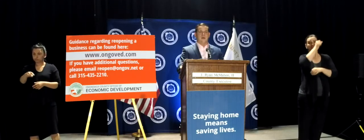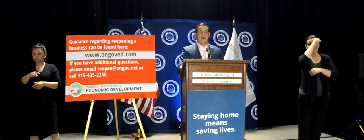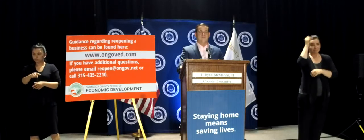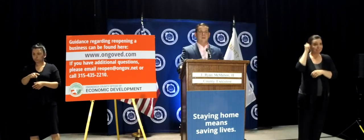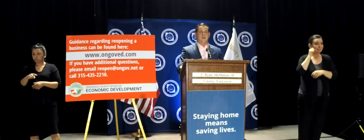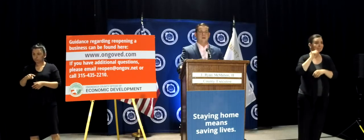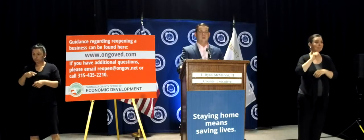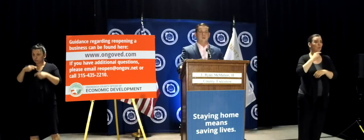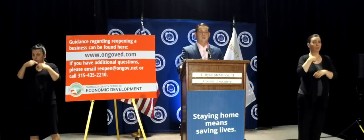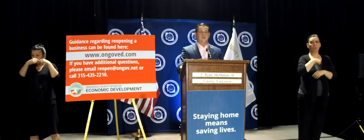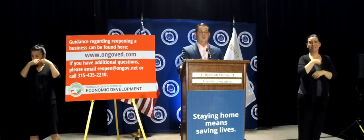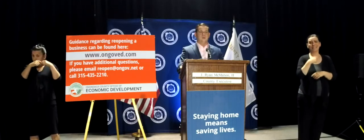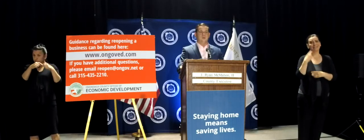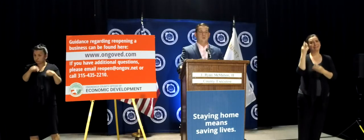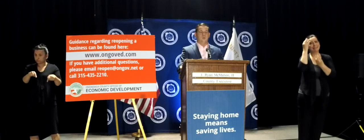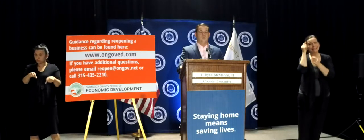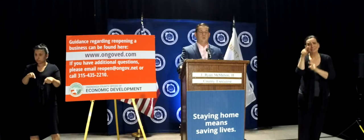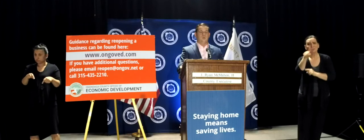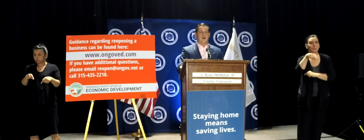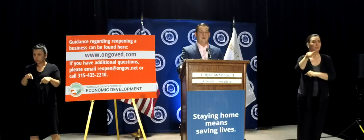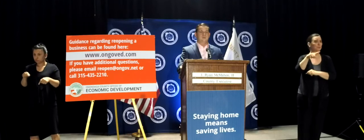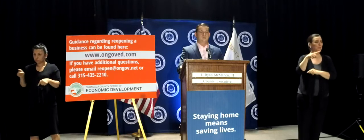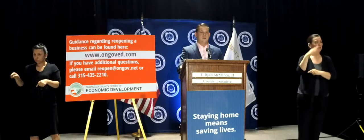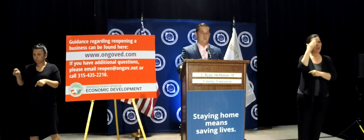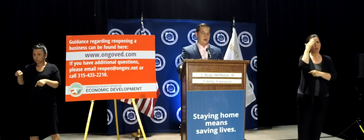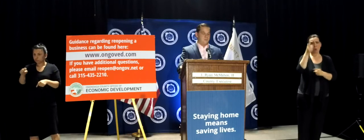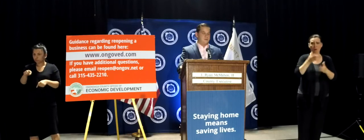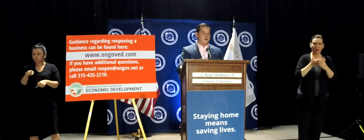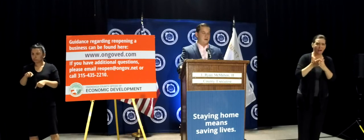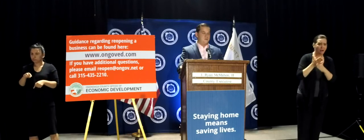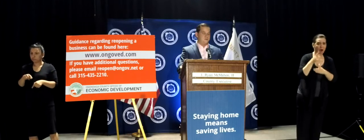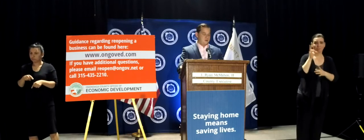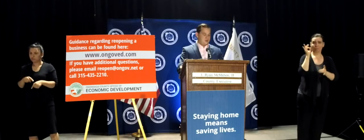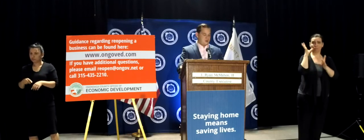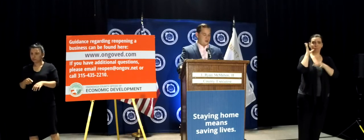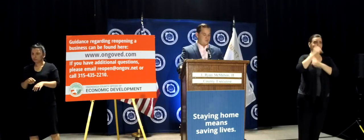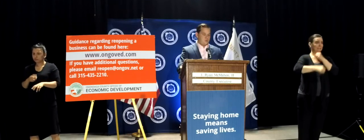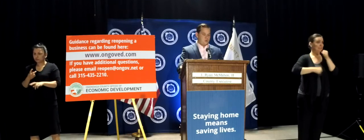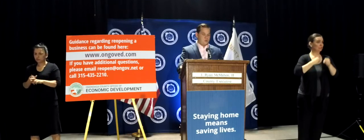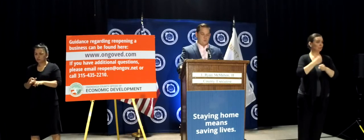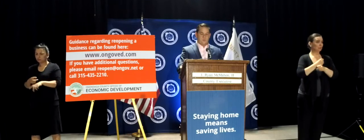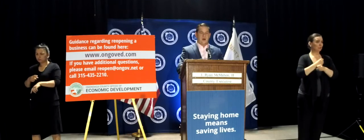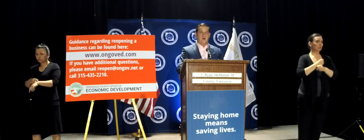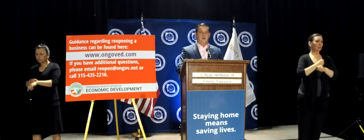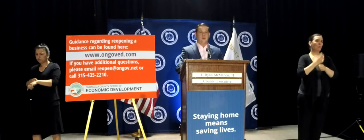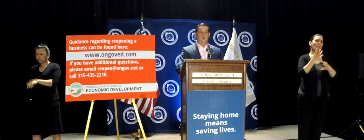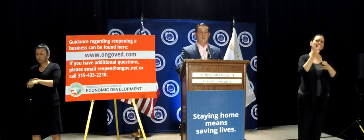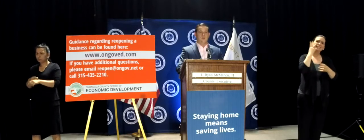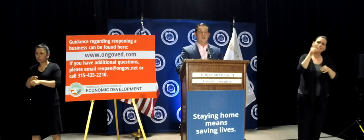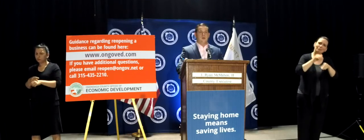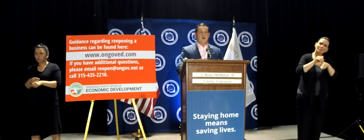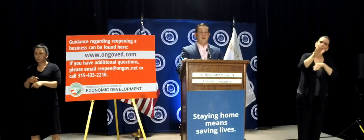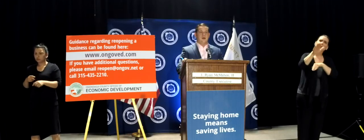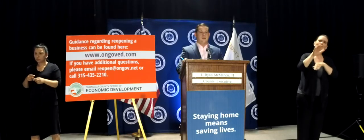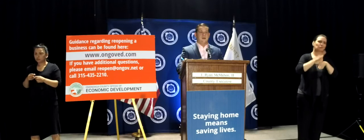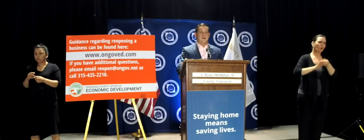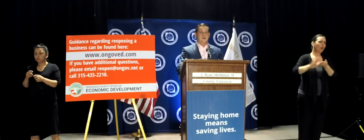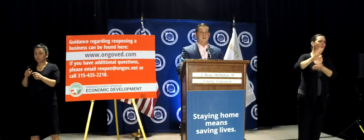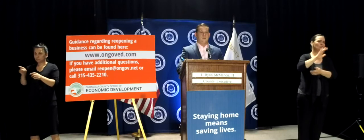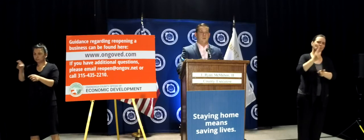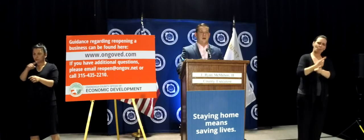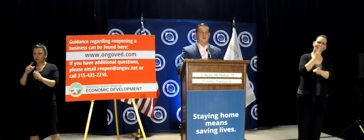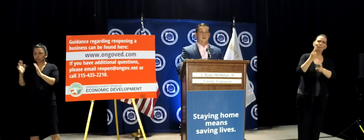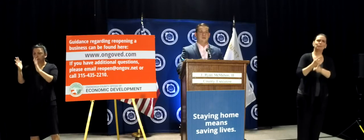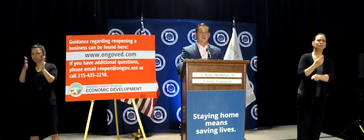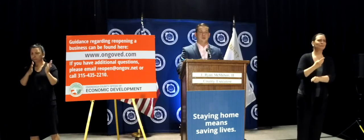you've been through a lot, and we want to have the proper send-off for you. We're proud of you,